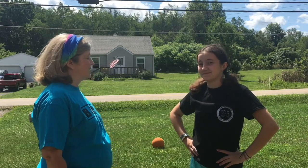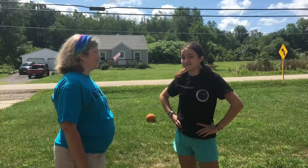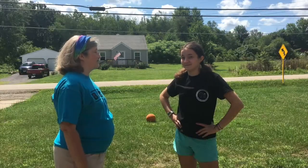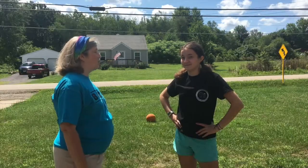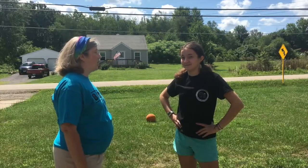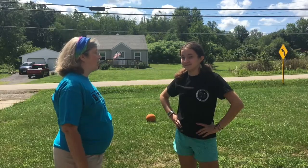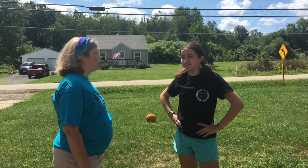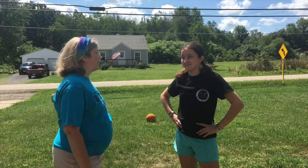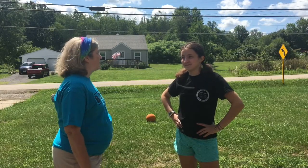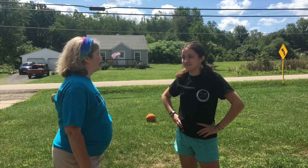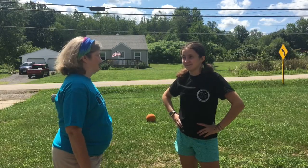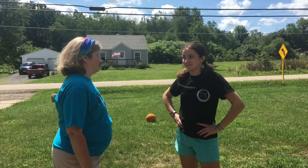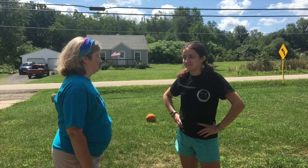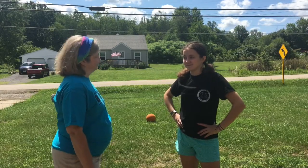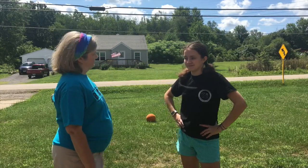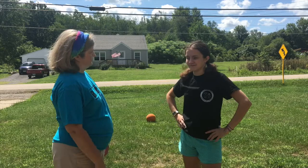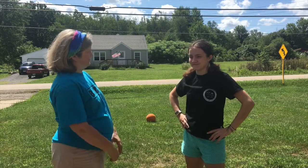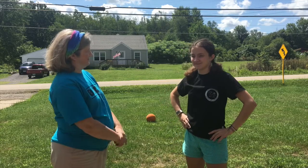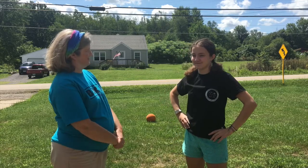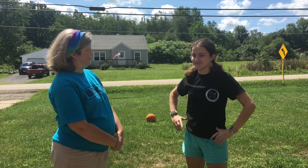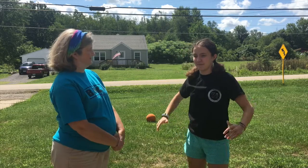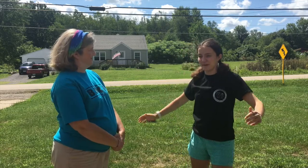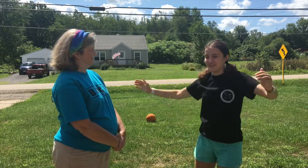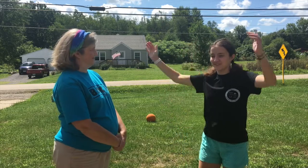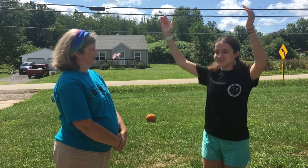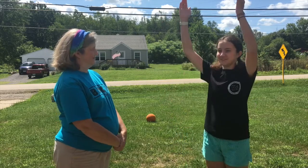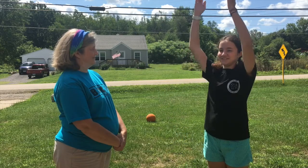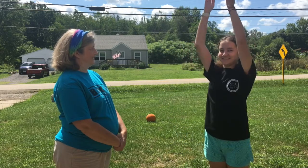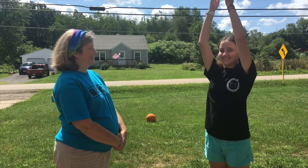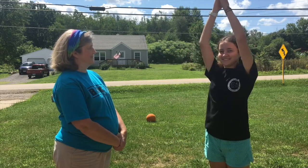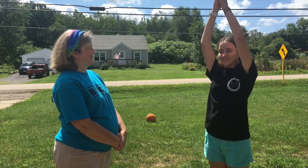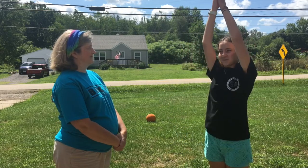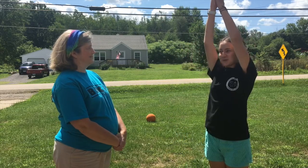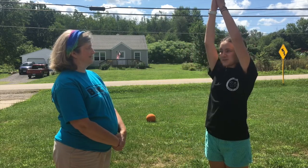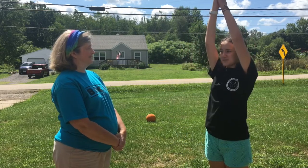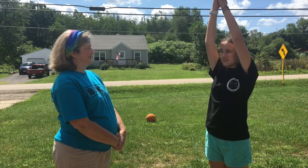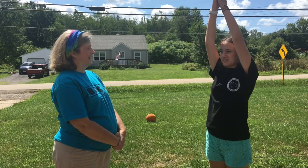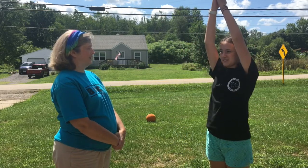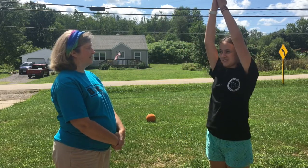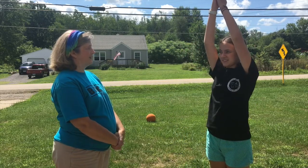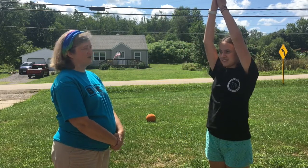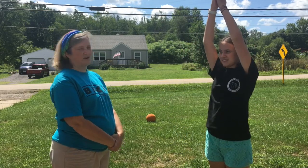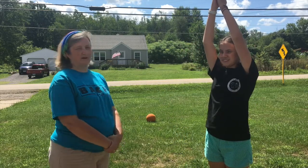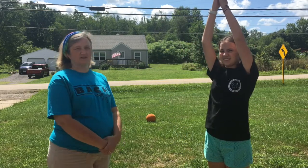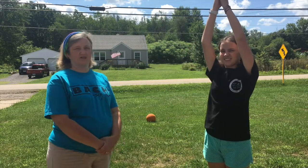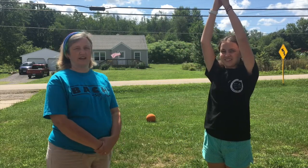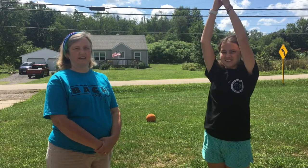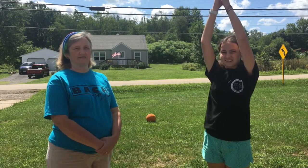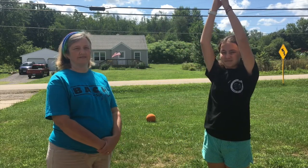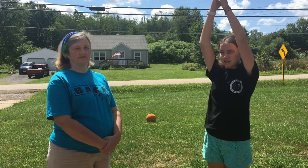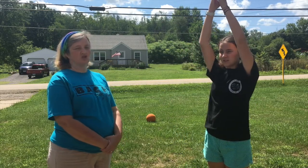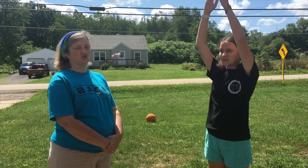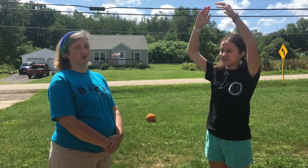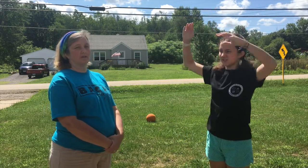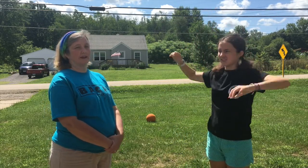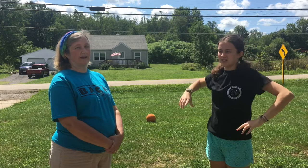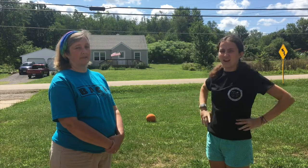stand tall like a pencil. Pencil? Yeah. Is this a pencil? I think that looks very pencil-like. Pencil? Sharp like a